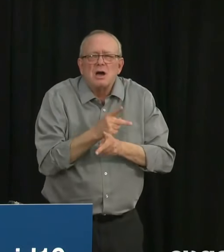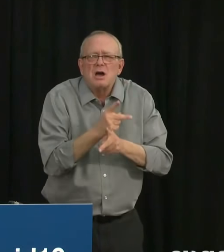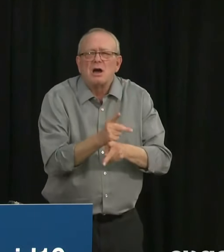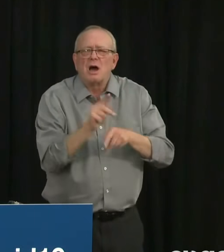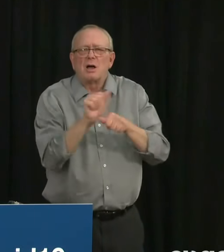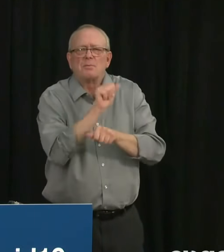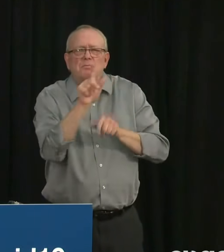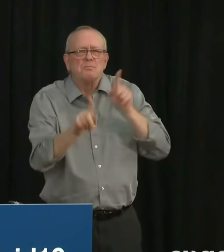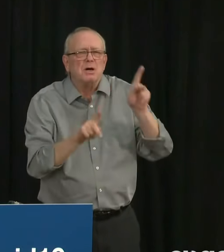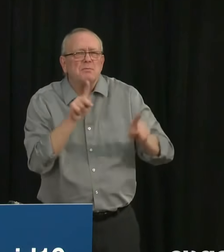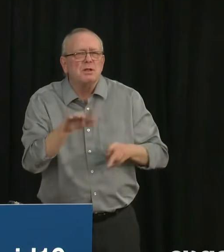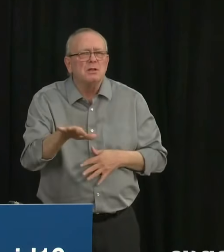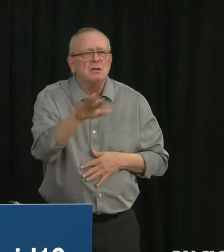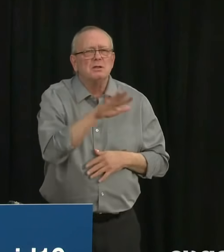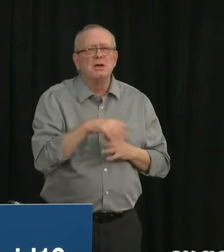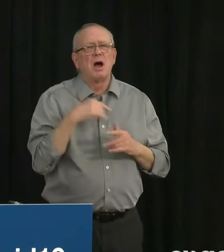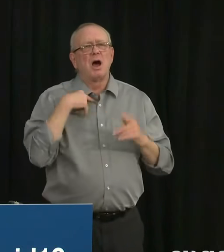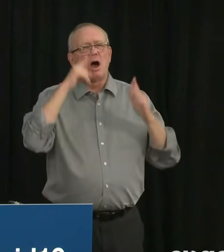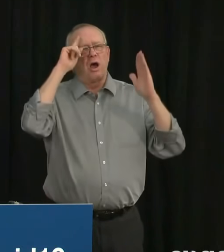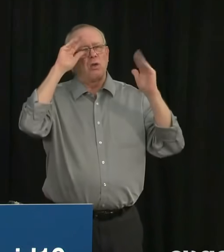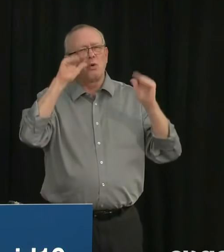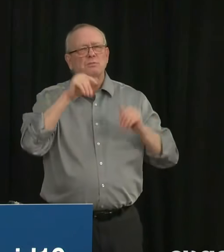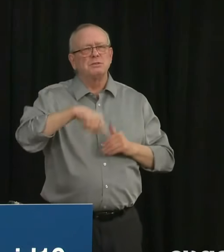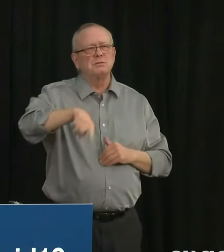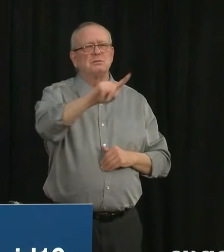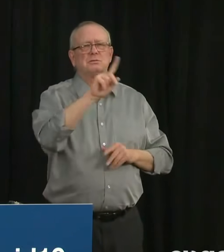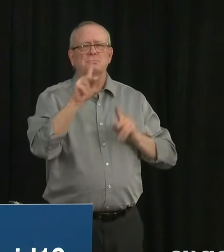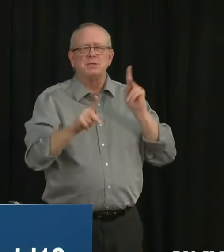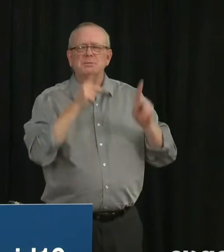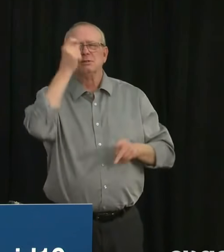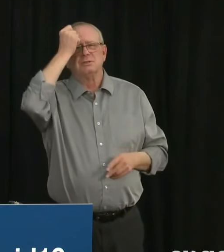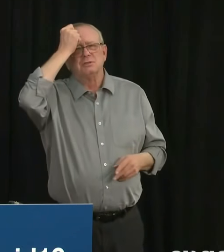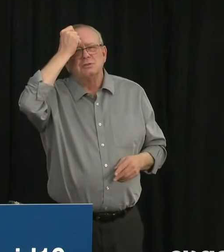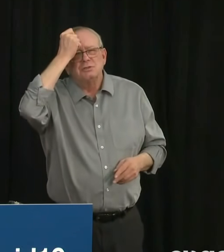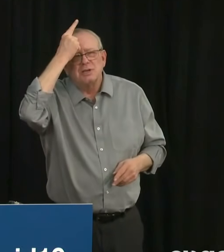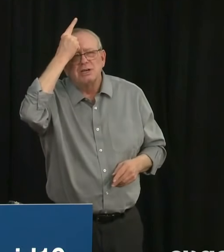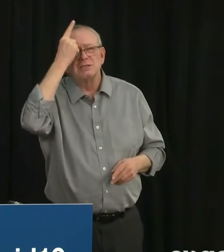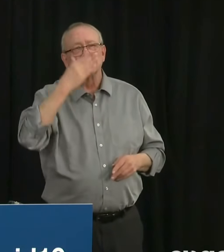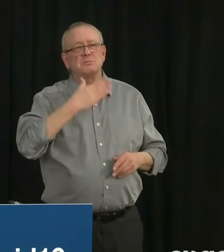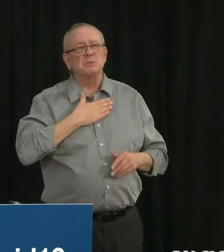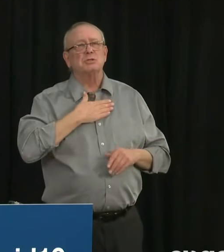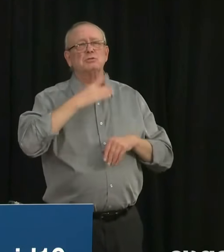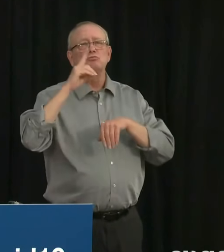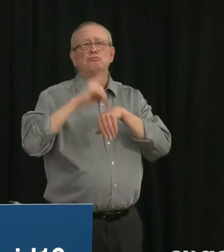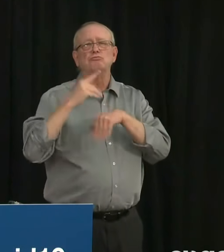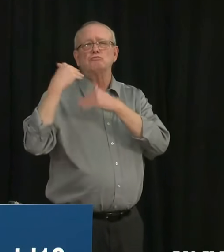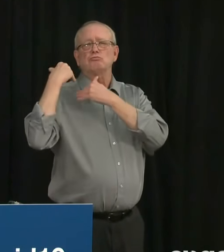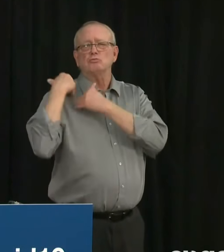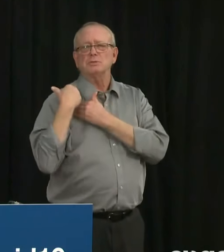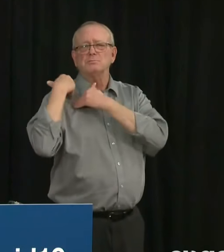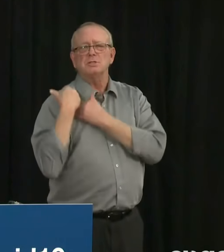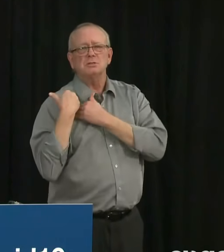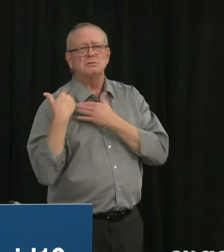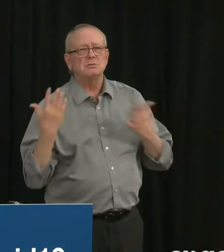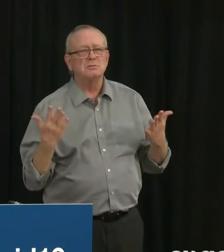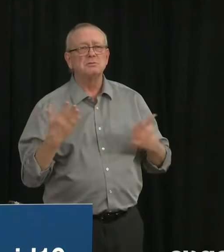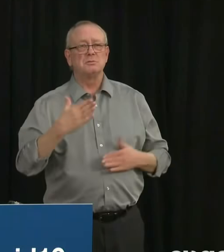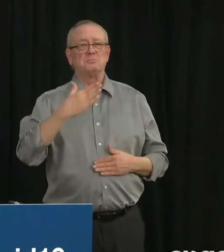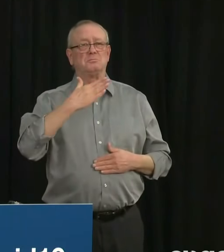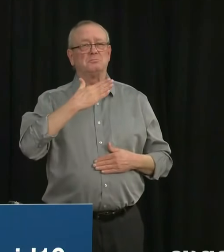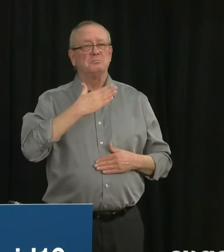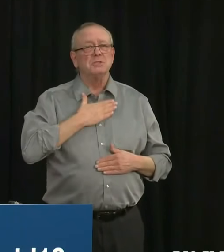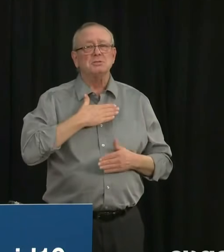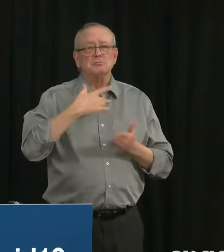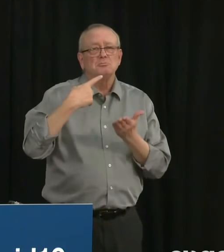my hope that Albertans understand that and respect that every conversation I have puts